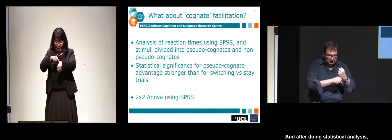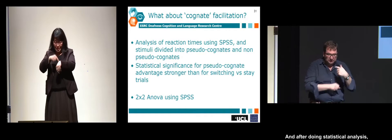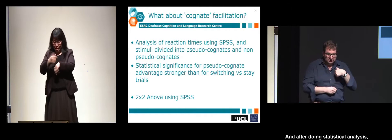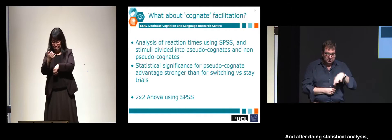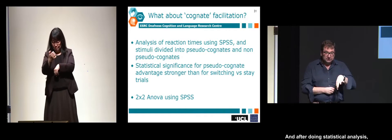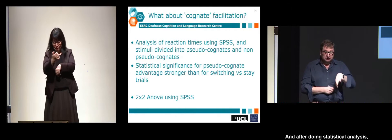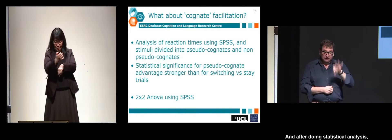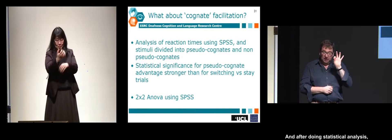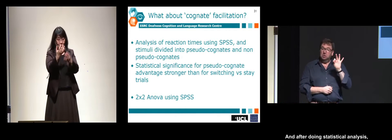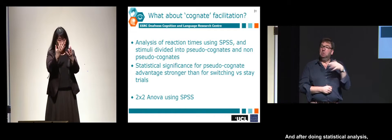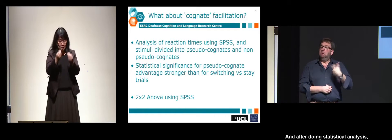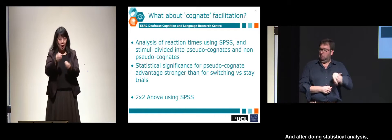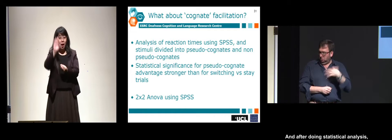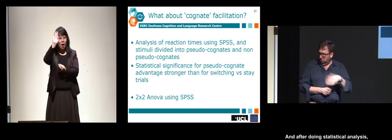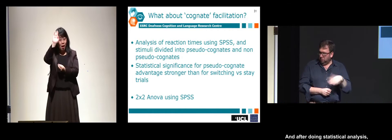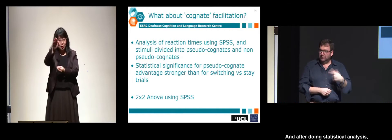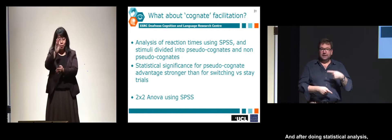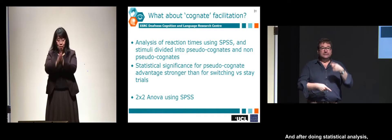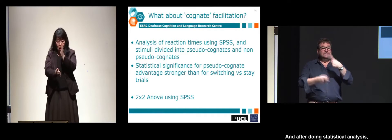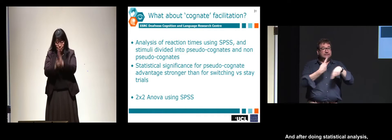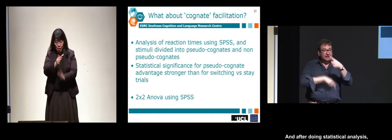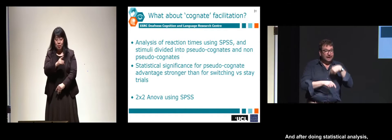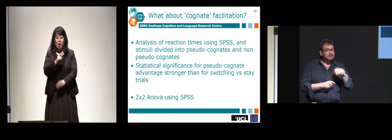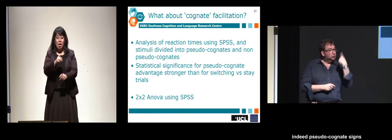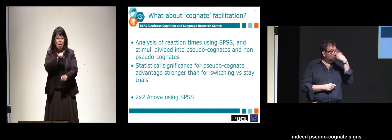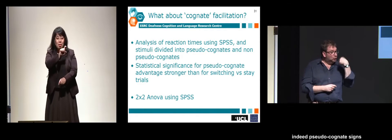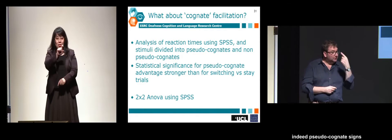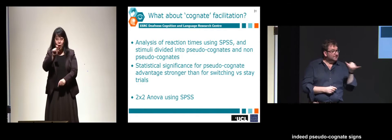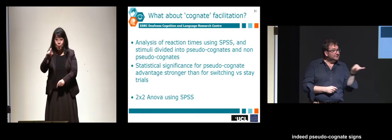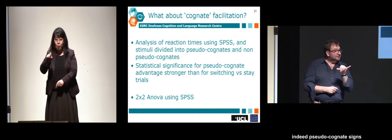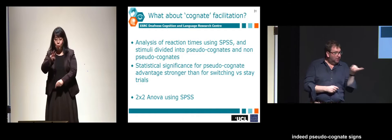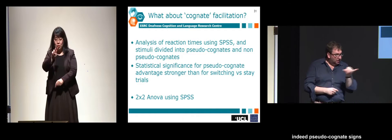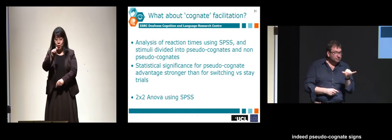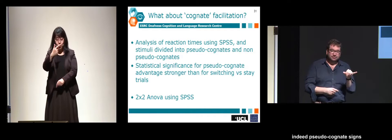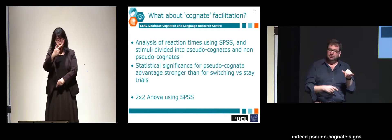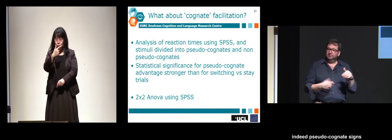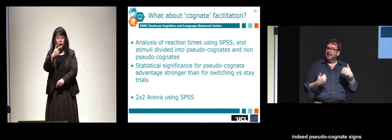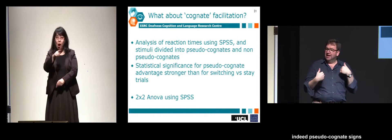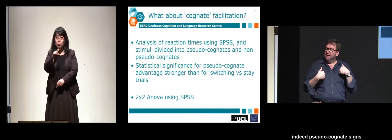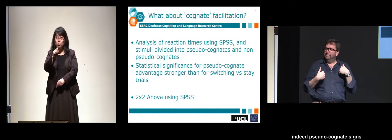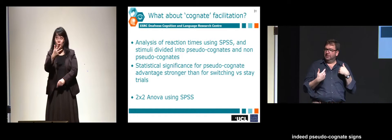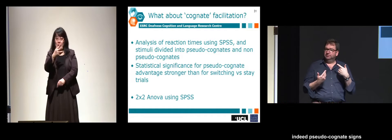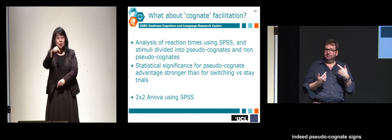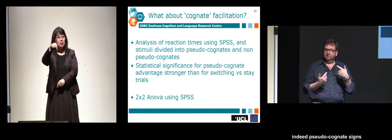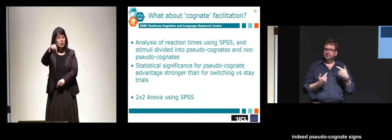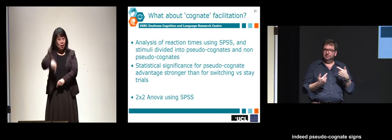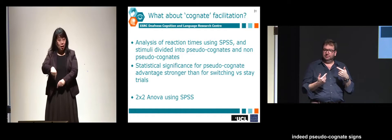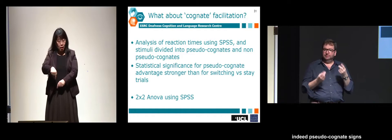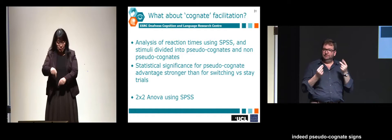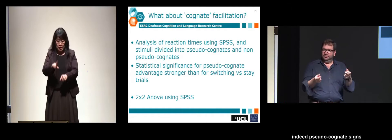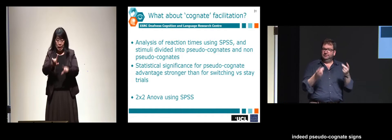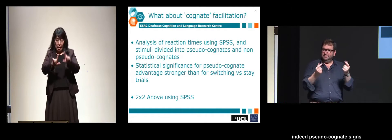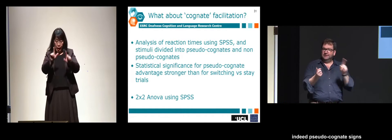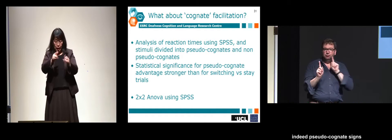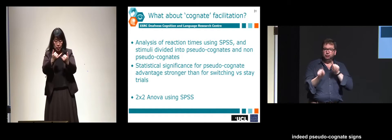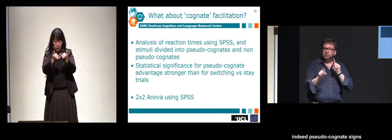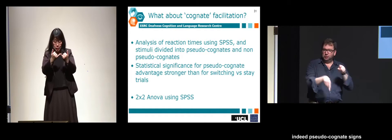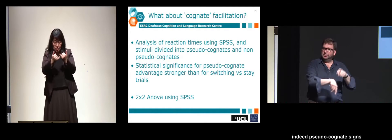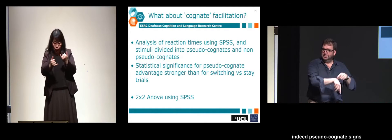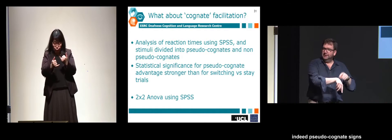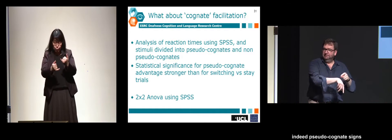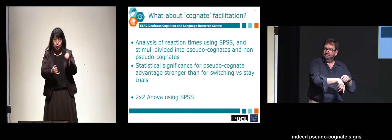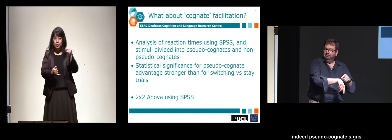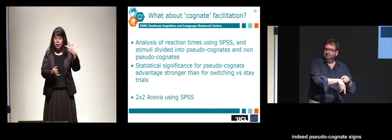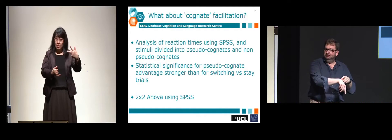And after doing statistical analysis, I found that indeed, pseudocognate signs had a